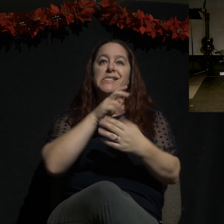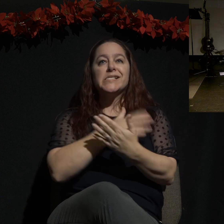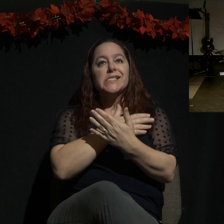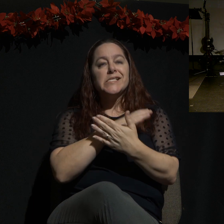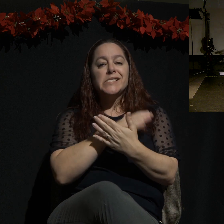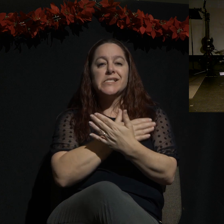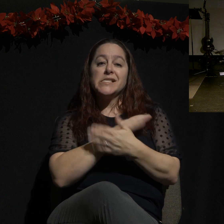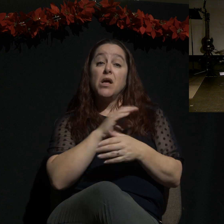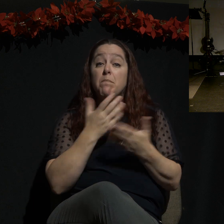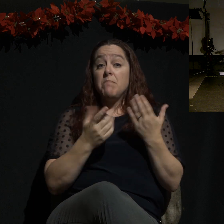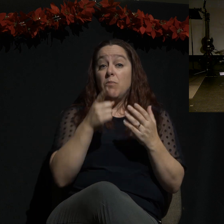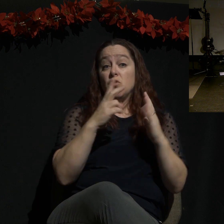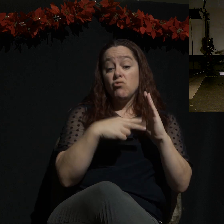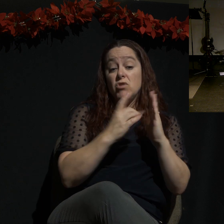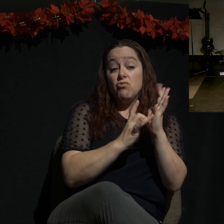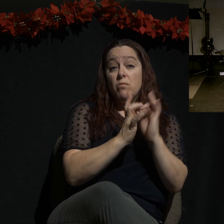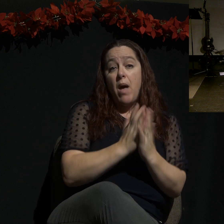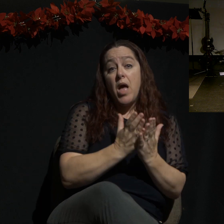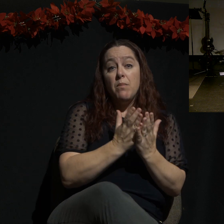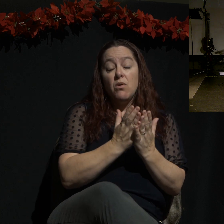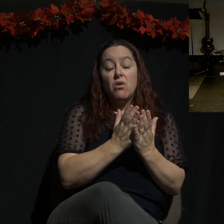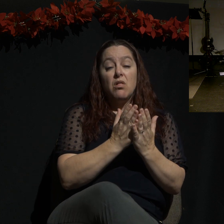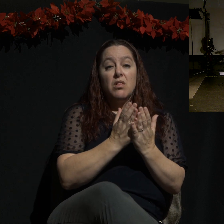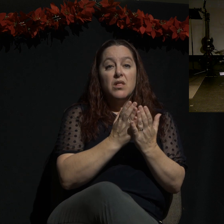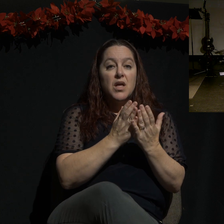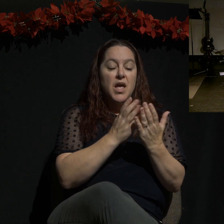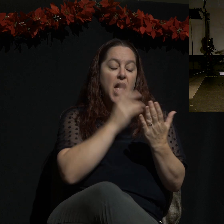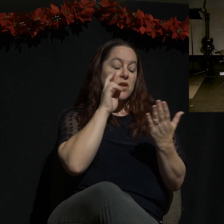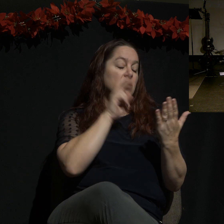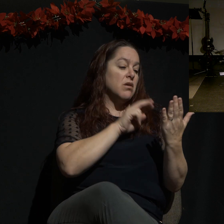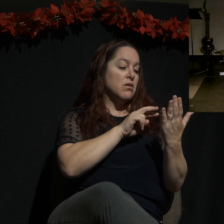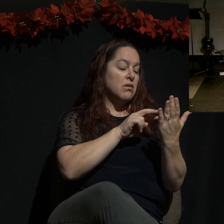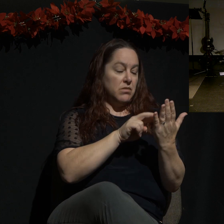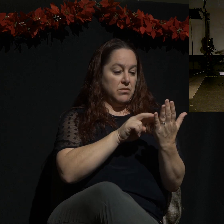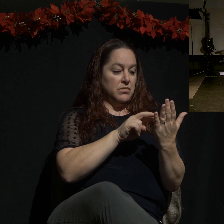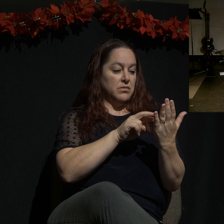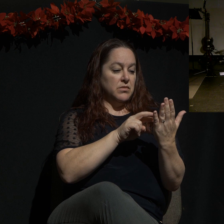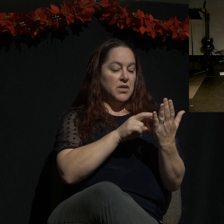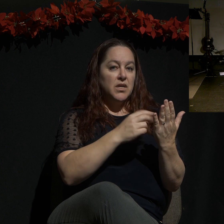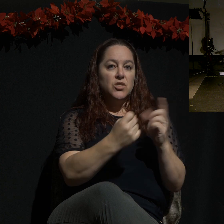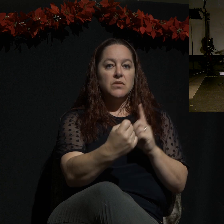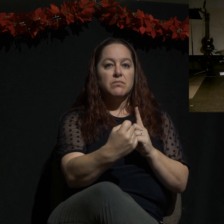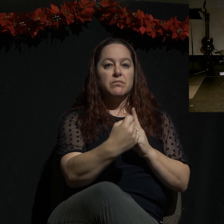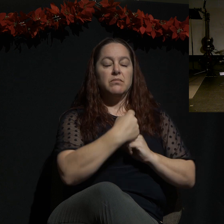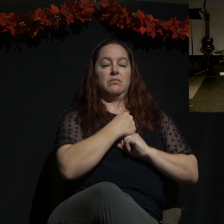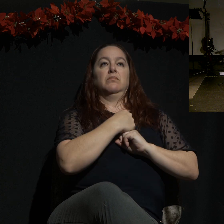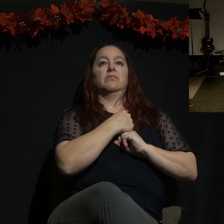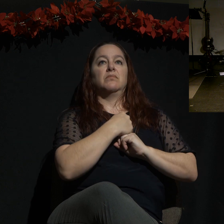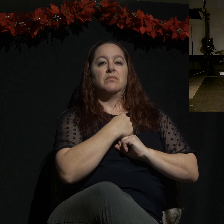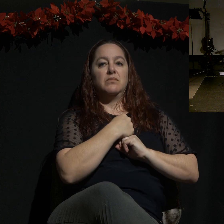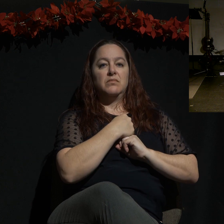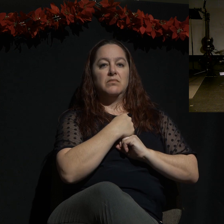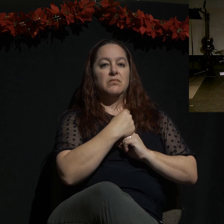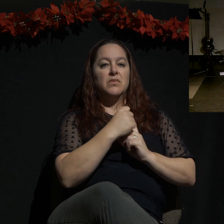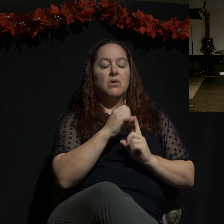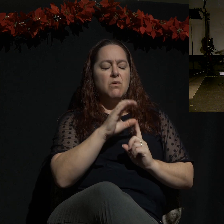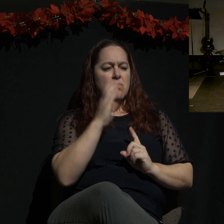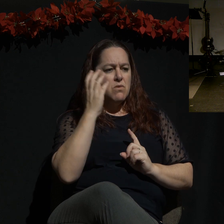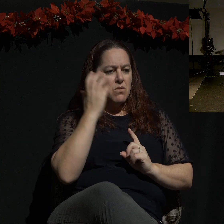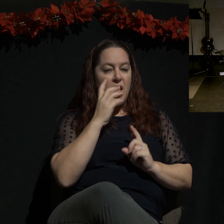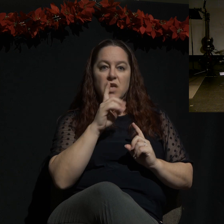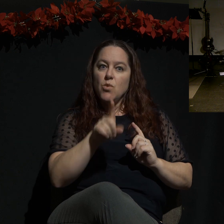might be reading your Bible and you come across something and it just like hits you like a ton of bricks, and you have